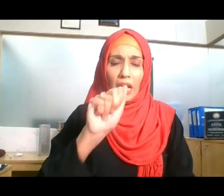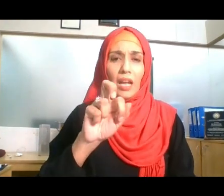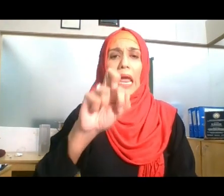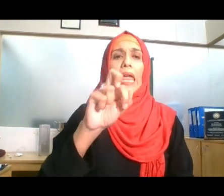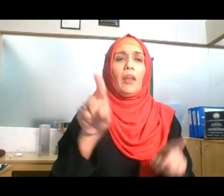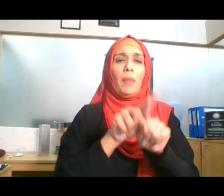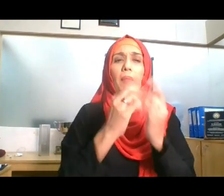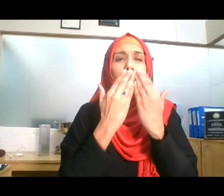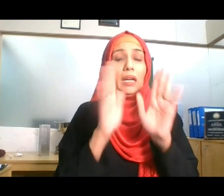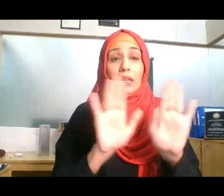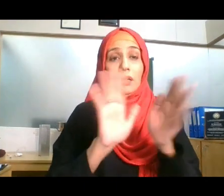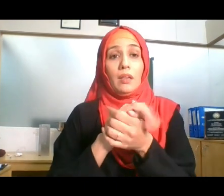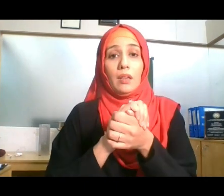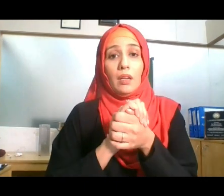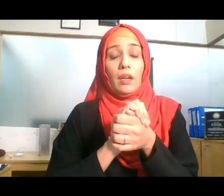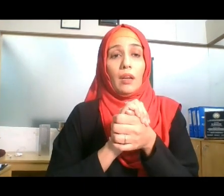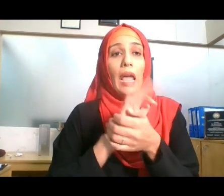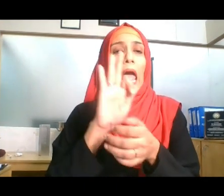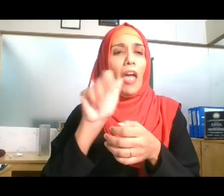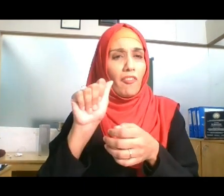studies, but also